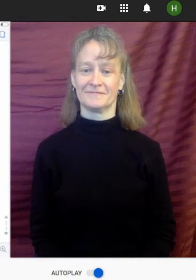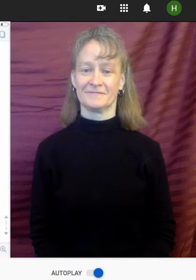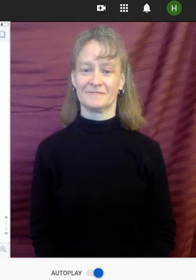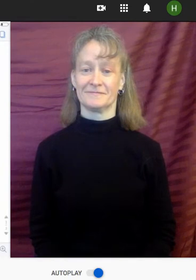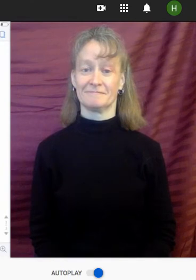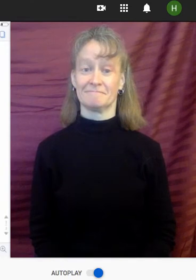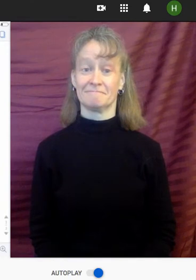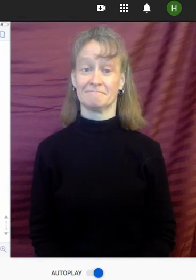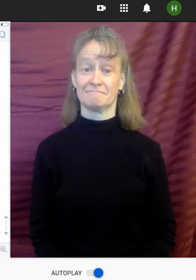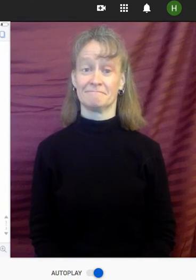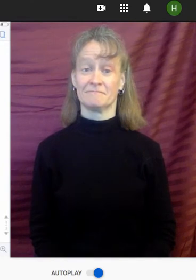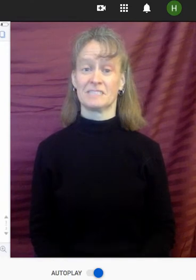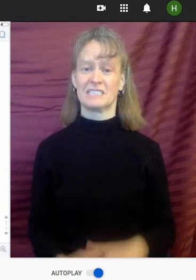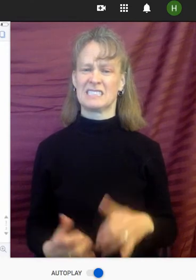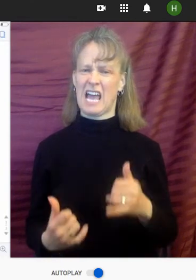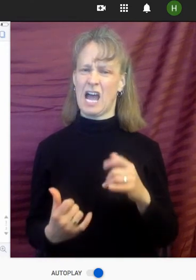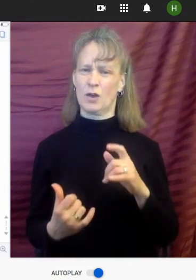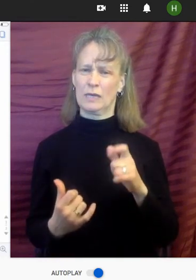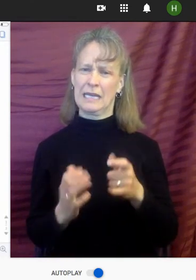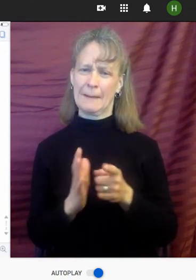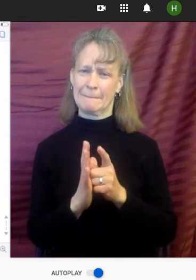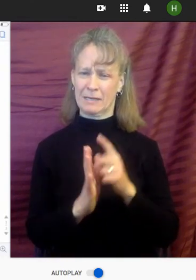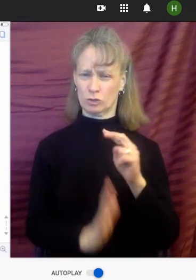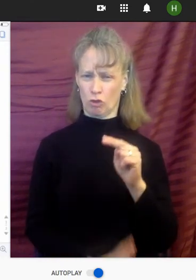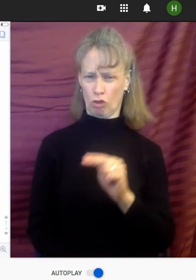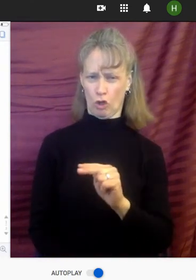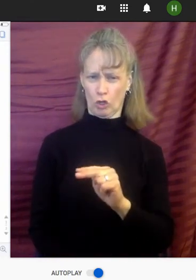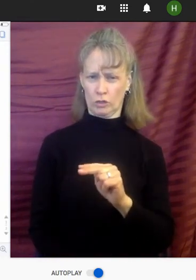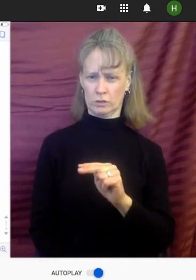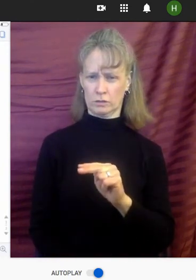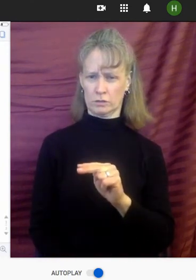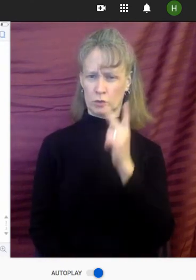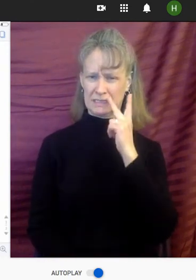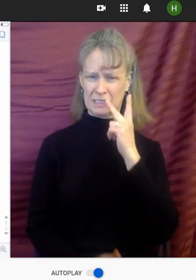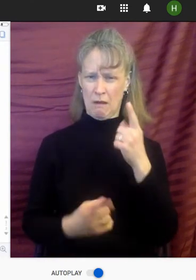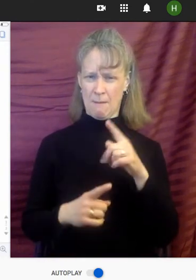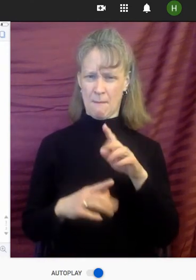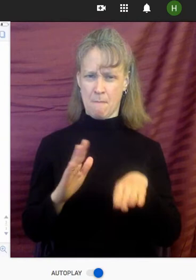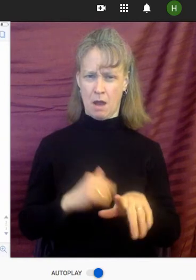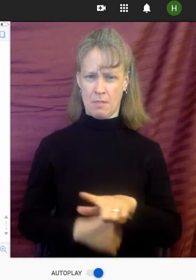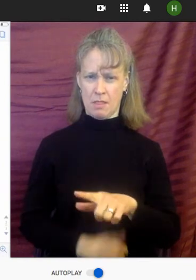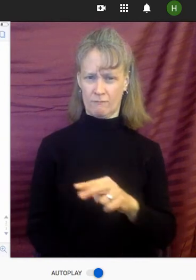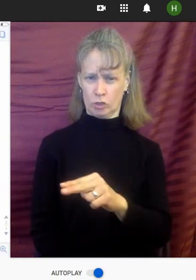So just take a moment to look at this, what we did in the bottom left corner.